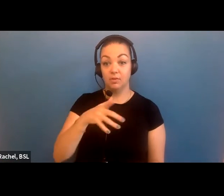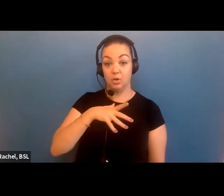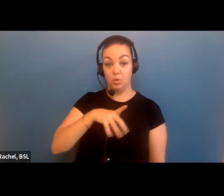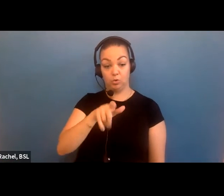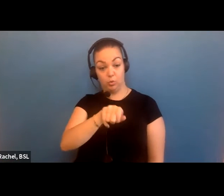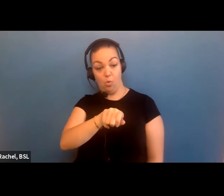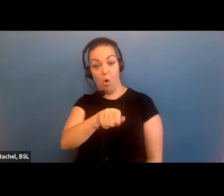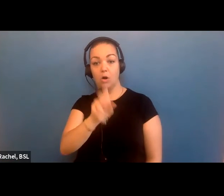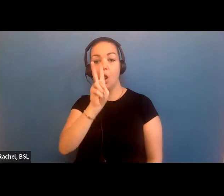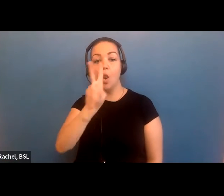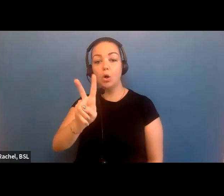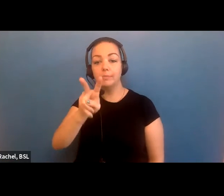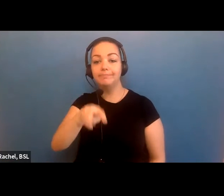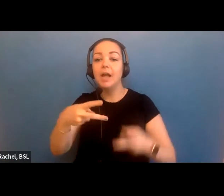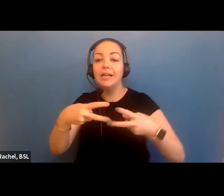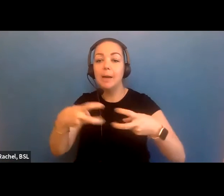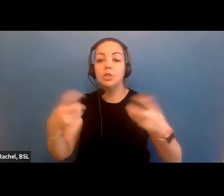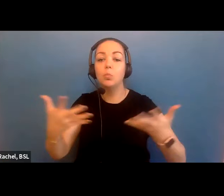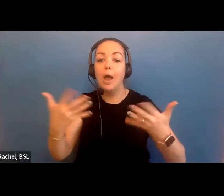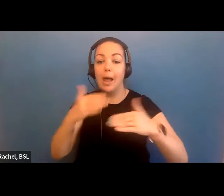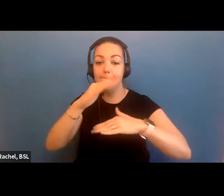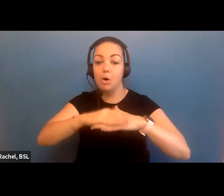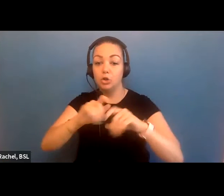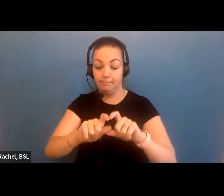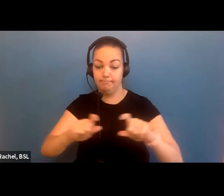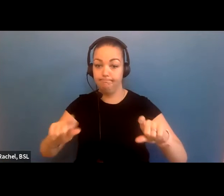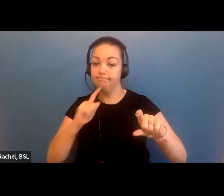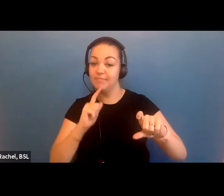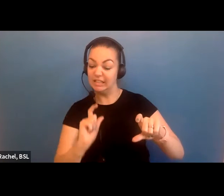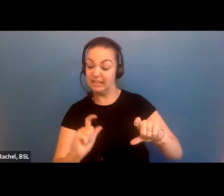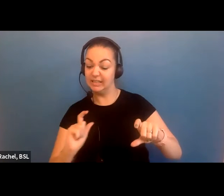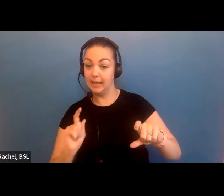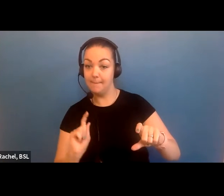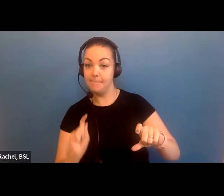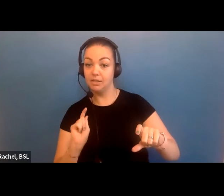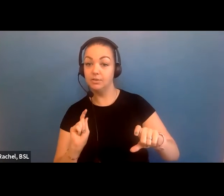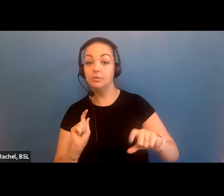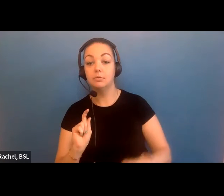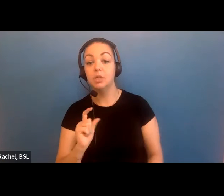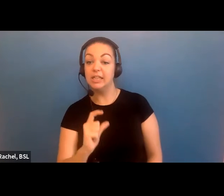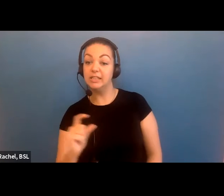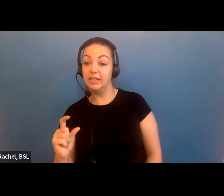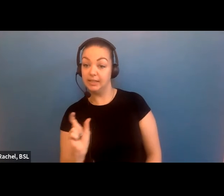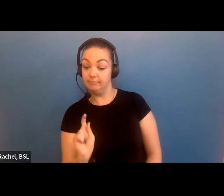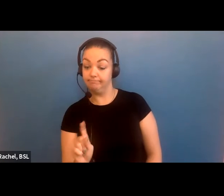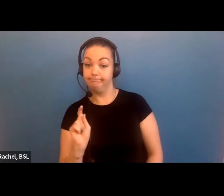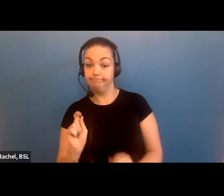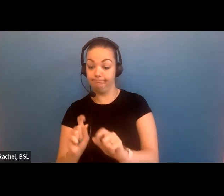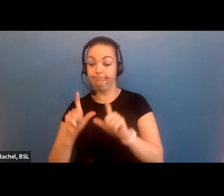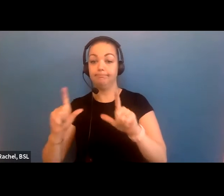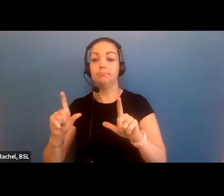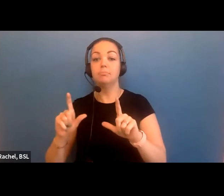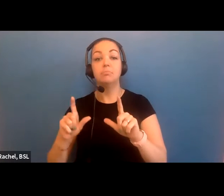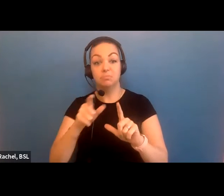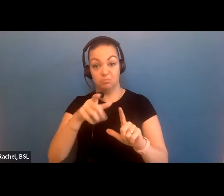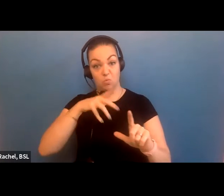caption, if you look at the menu, which is normally placed at the bottom of your screen, there is a closed caption button. For those who wish to view